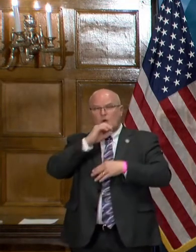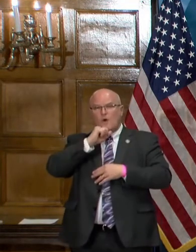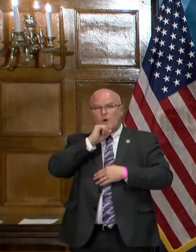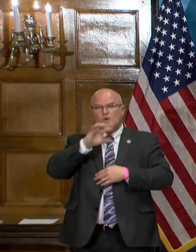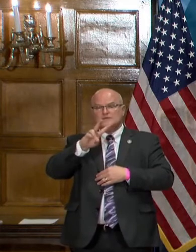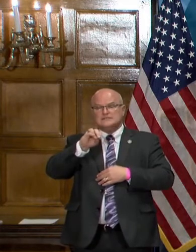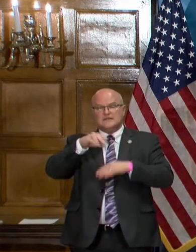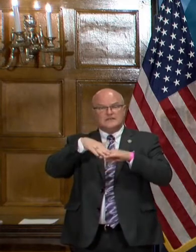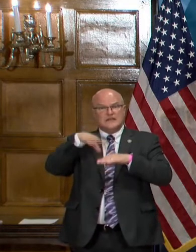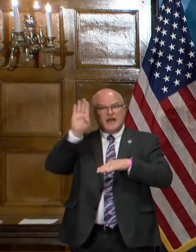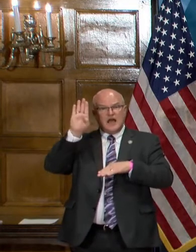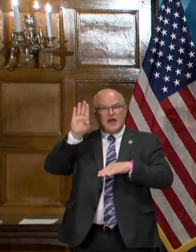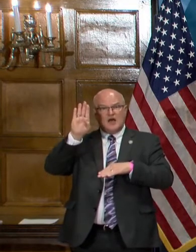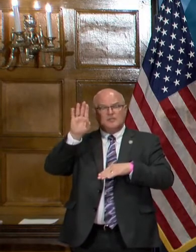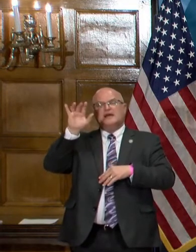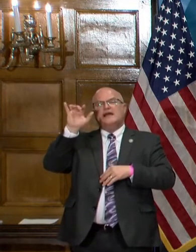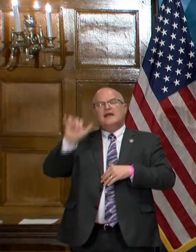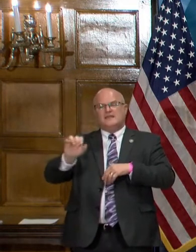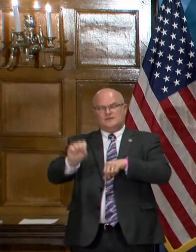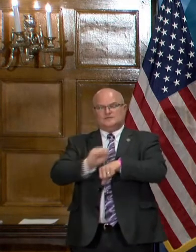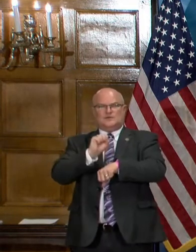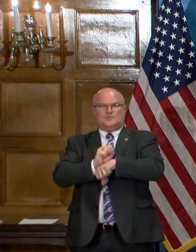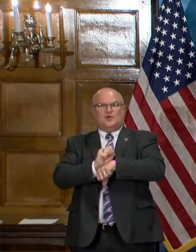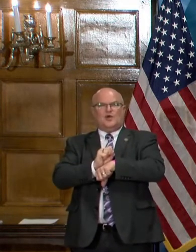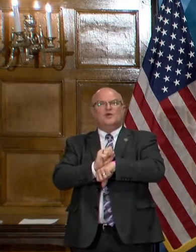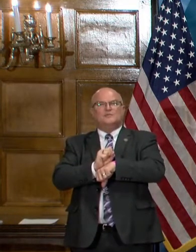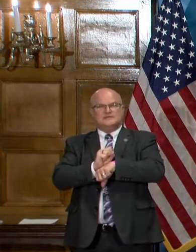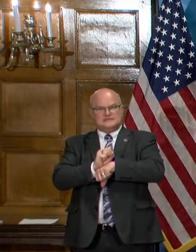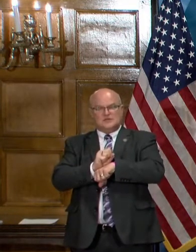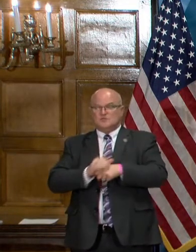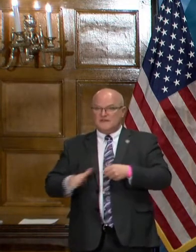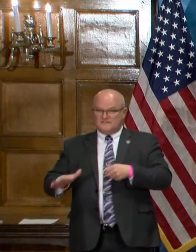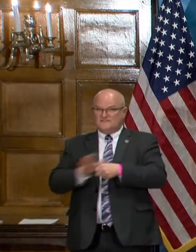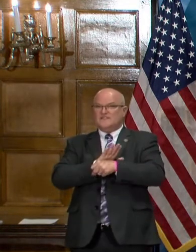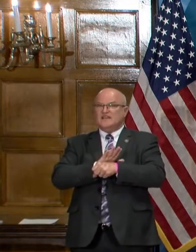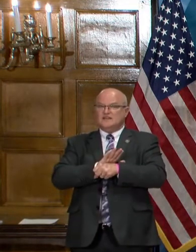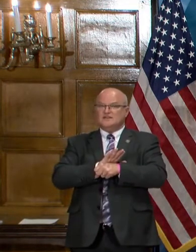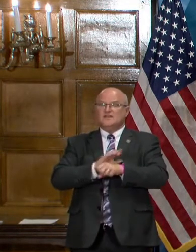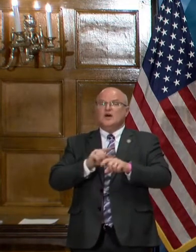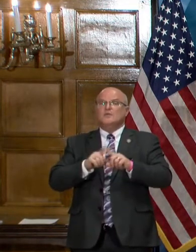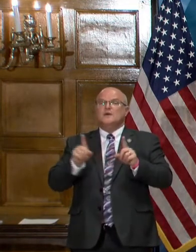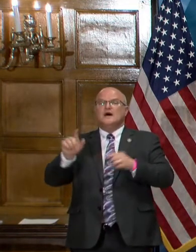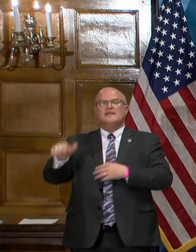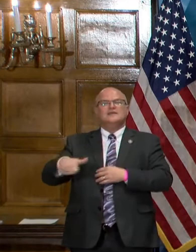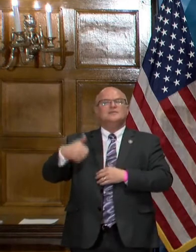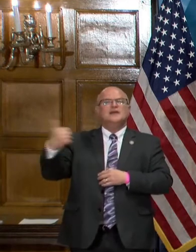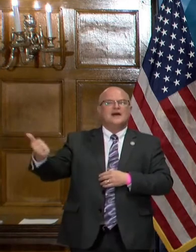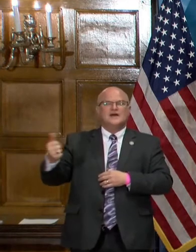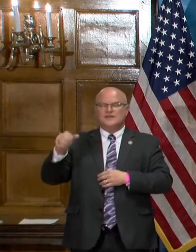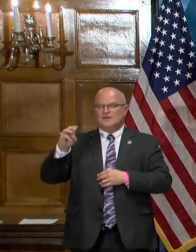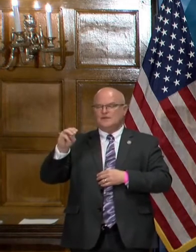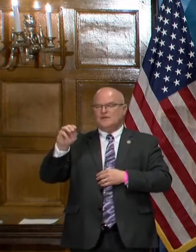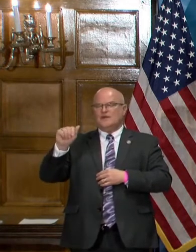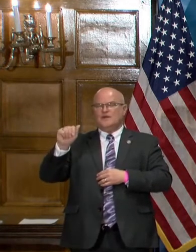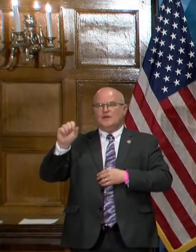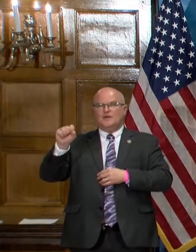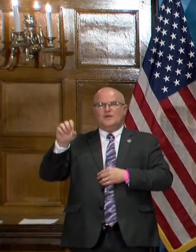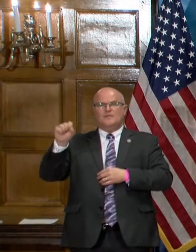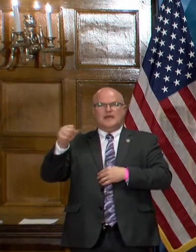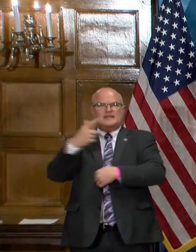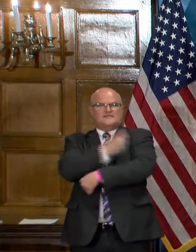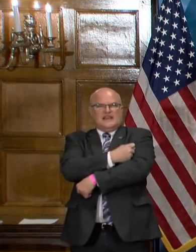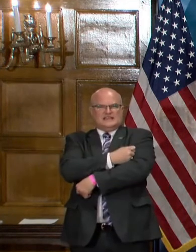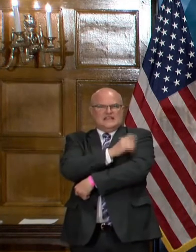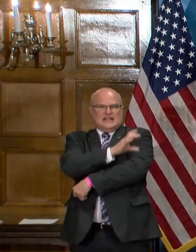70 plus. Most of those appointments very well will be filled, but there'll be other mass vaccination clinics. There's